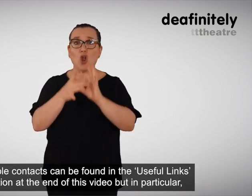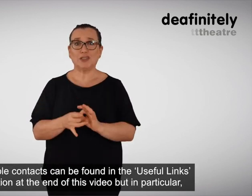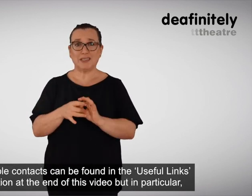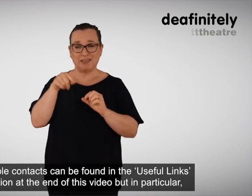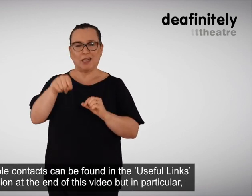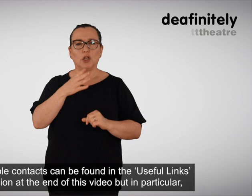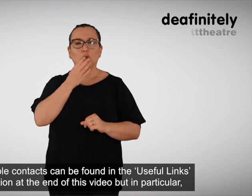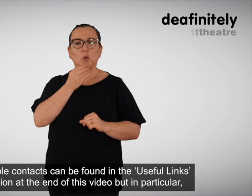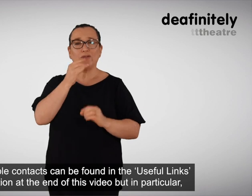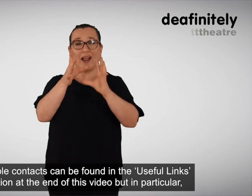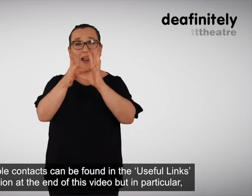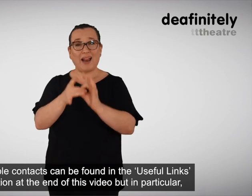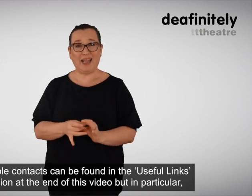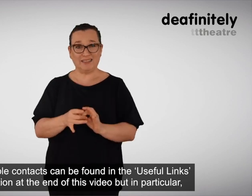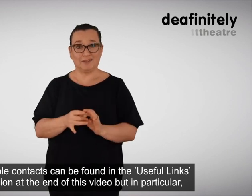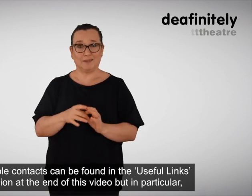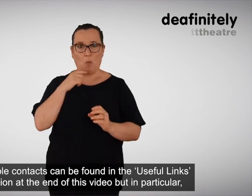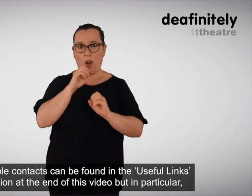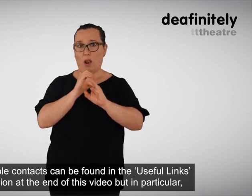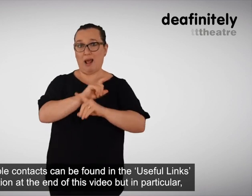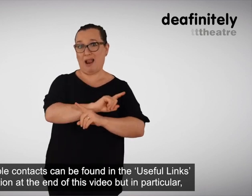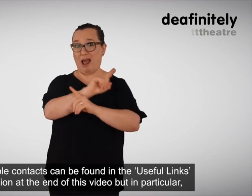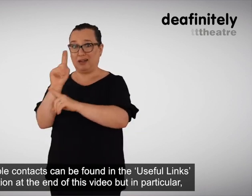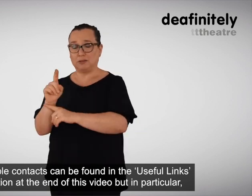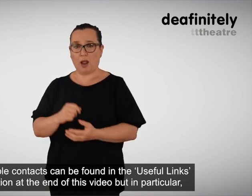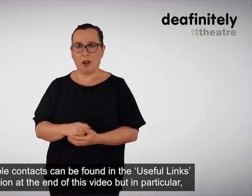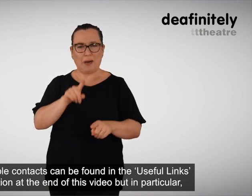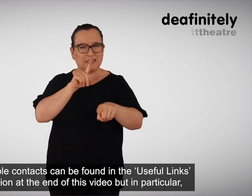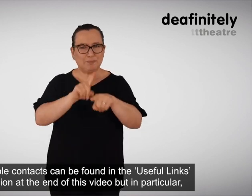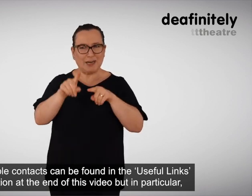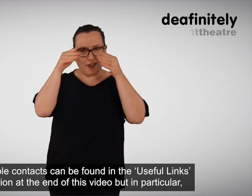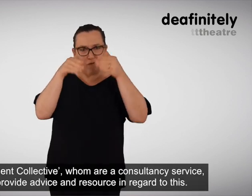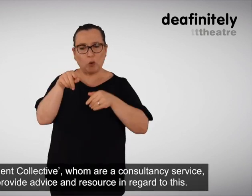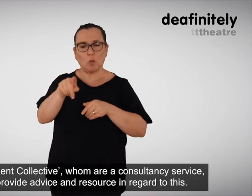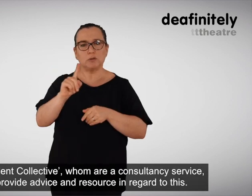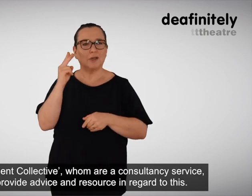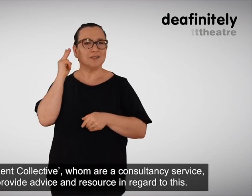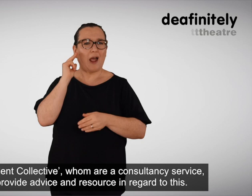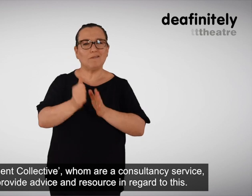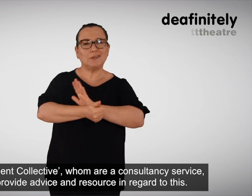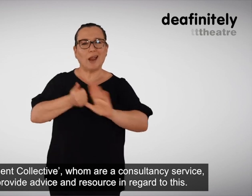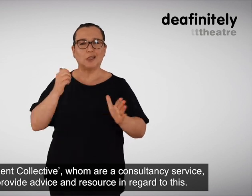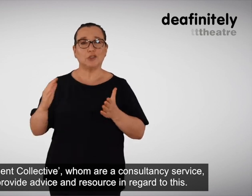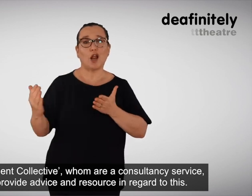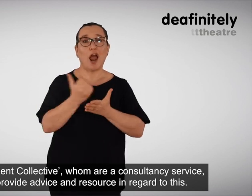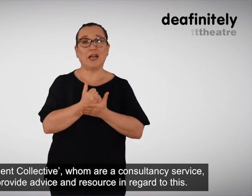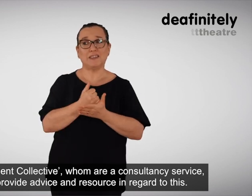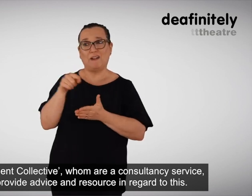Reliable contacts can be found in the useful links section at the end of this video, but in particular, Deaf Talent Collective, whom